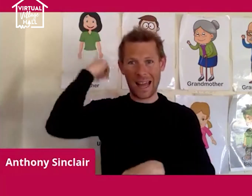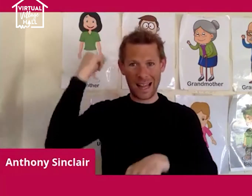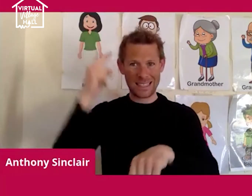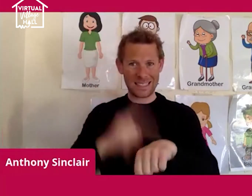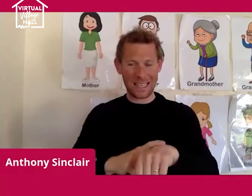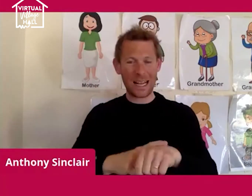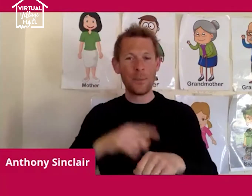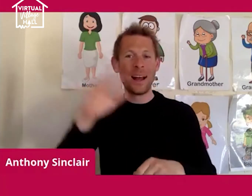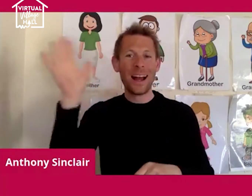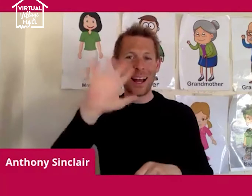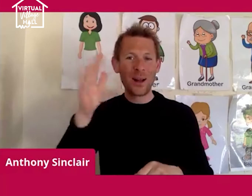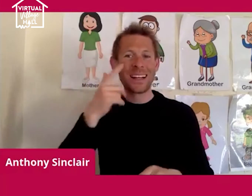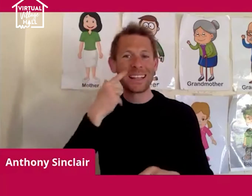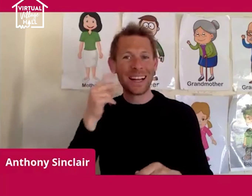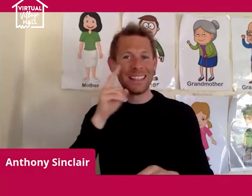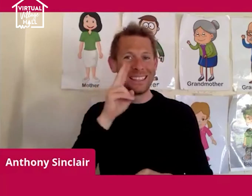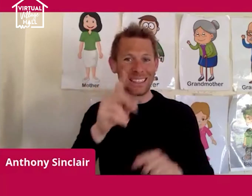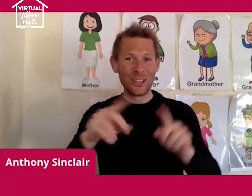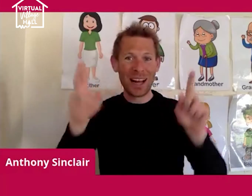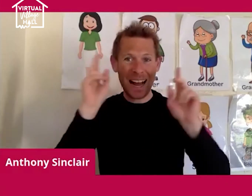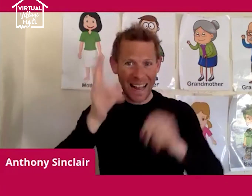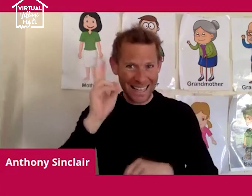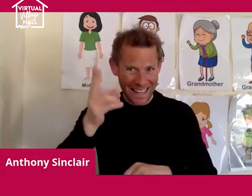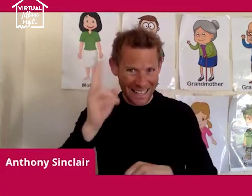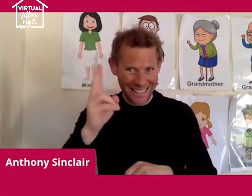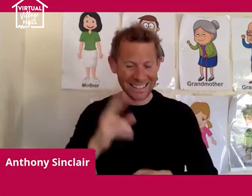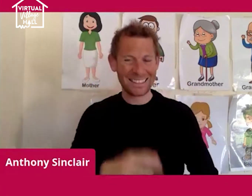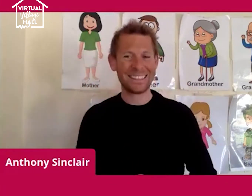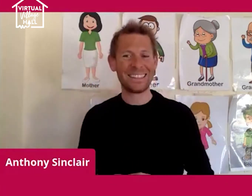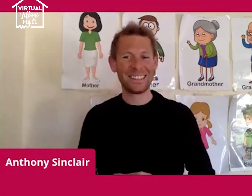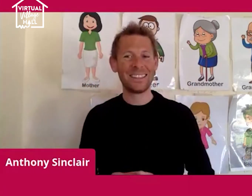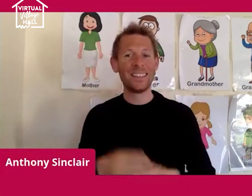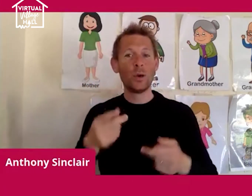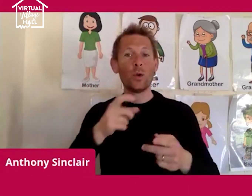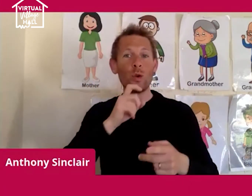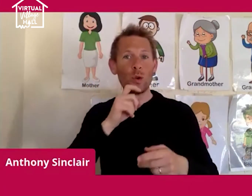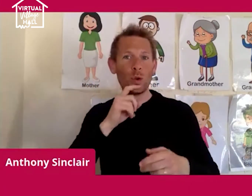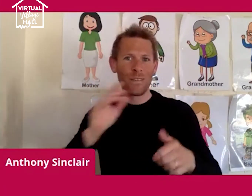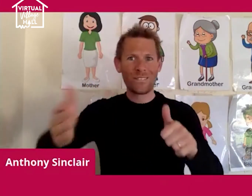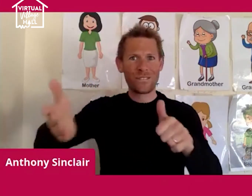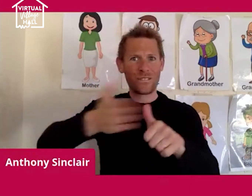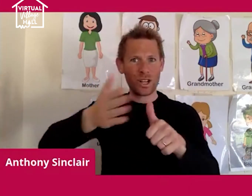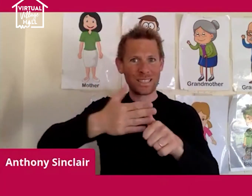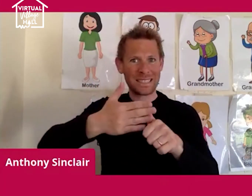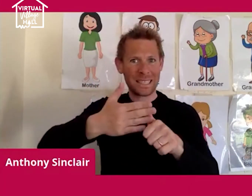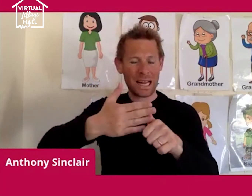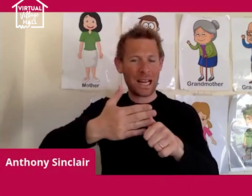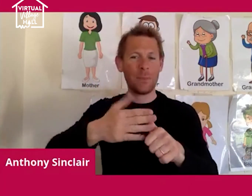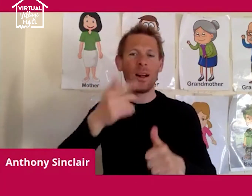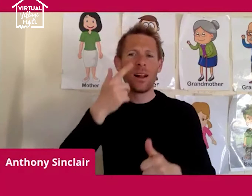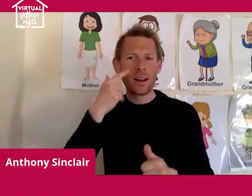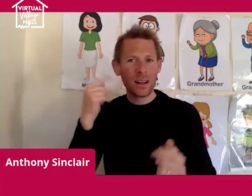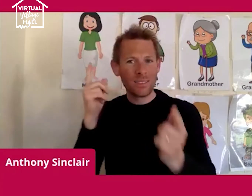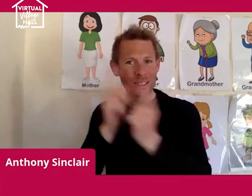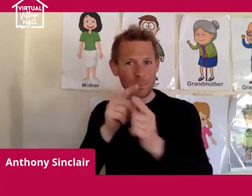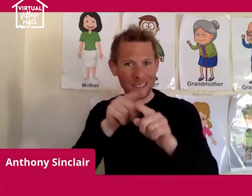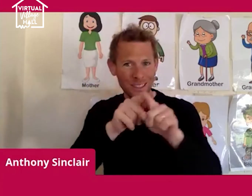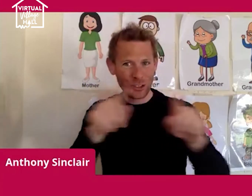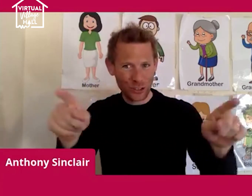So let's think about our last session. It's lovely. So for everyone who joined us, it's lovely to see you again.